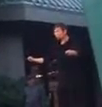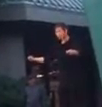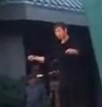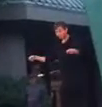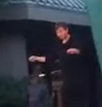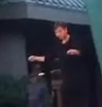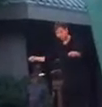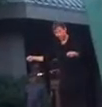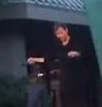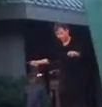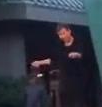and